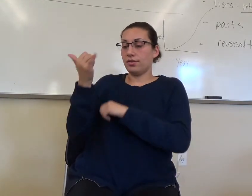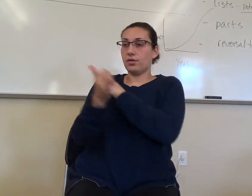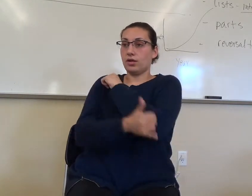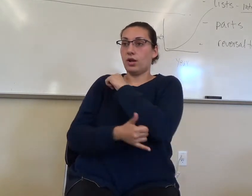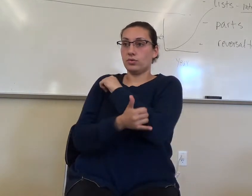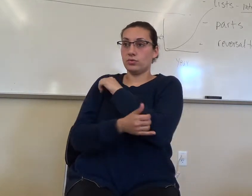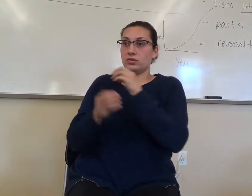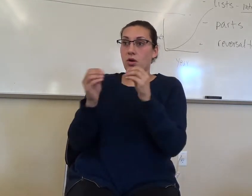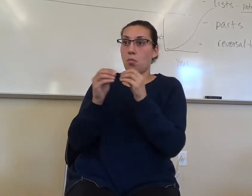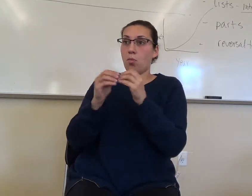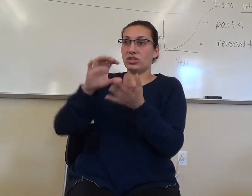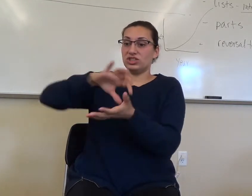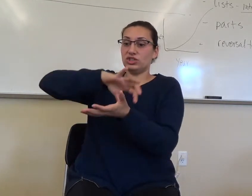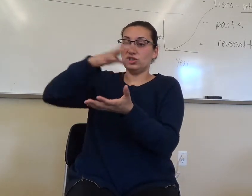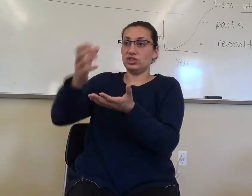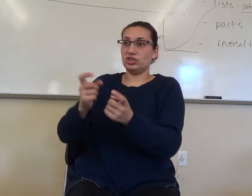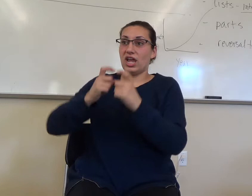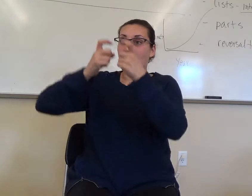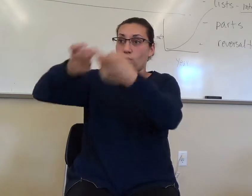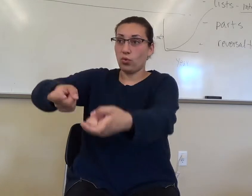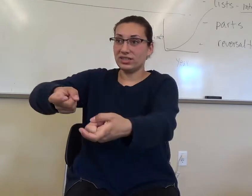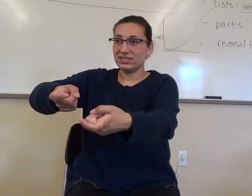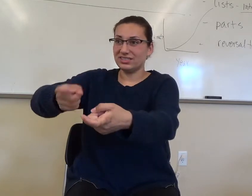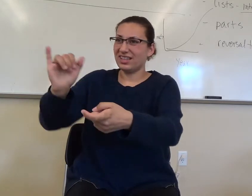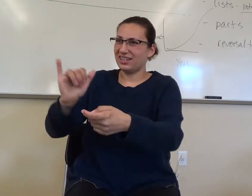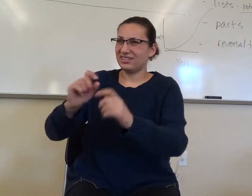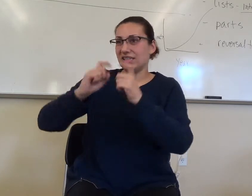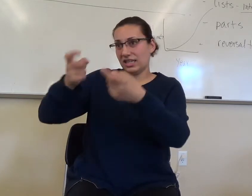it, because what we saw here,